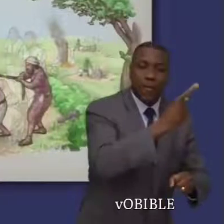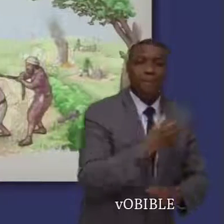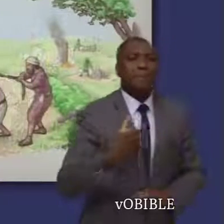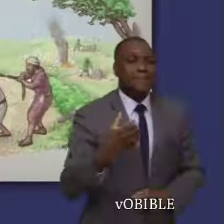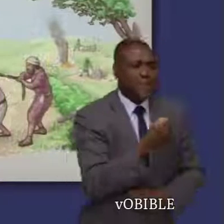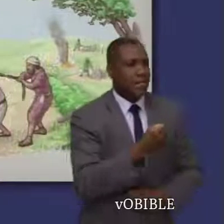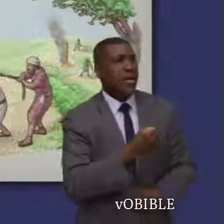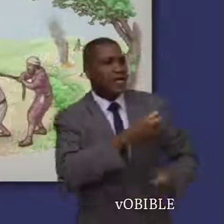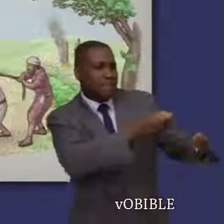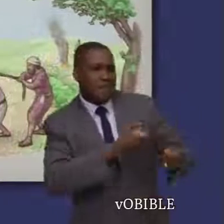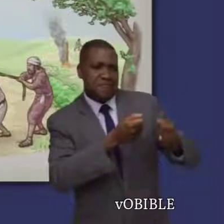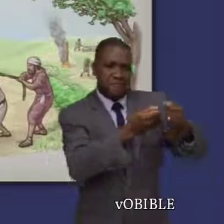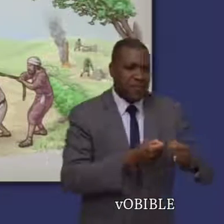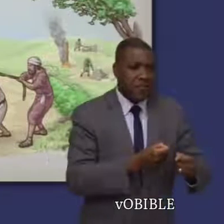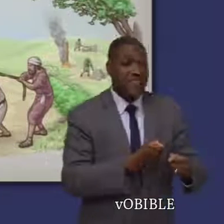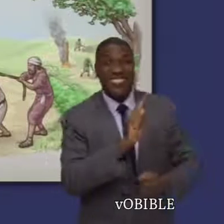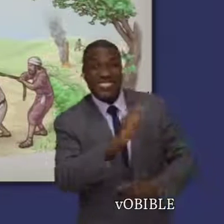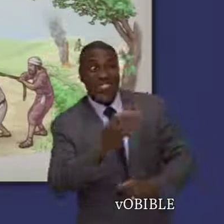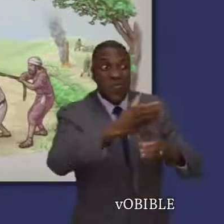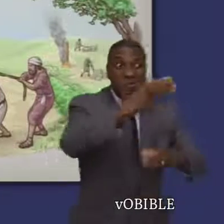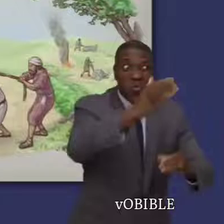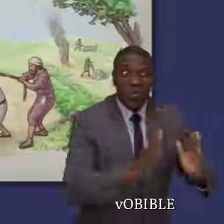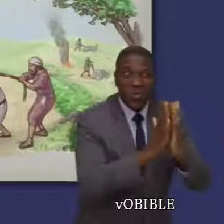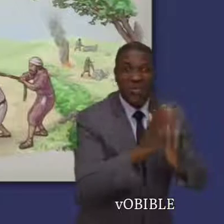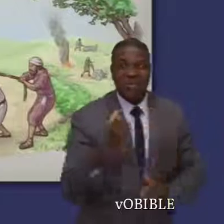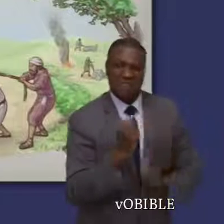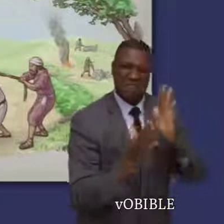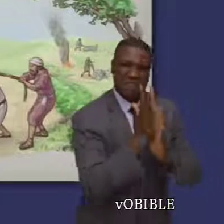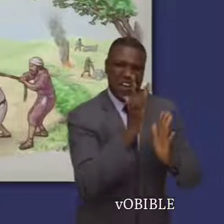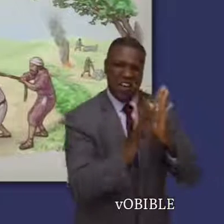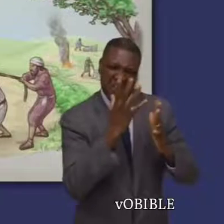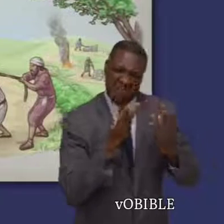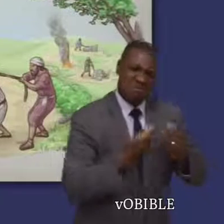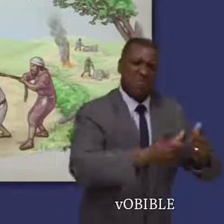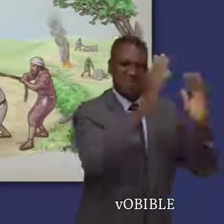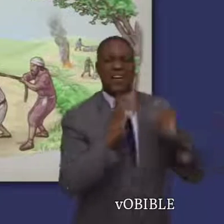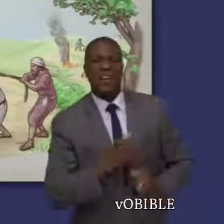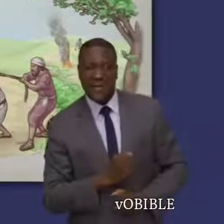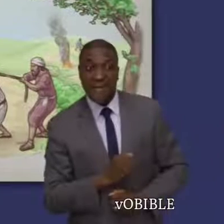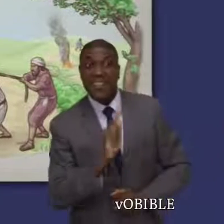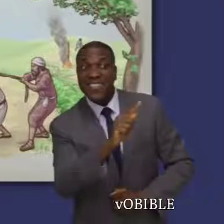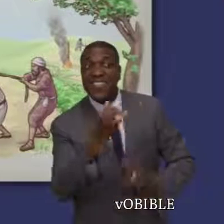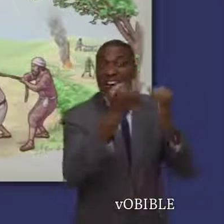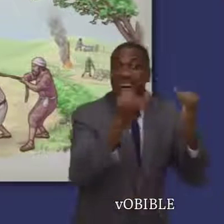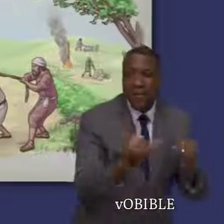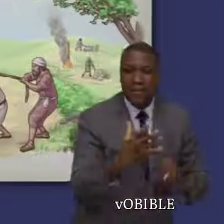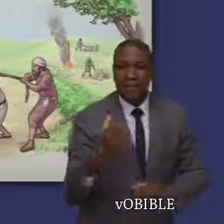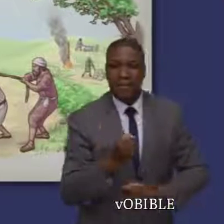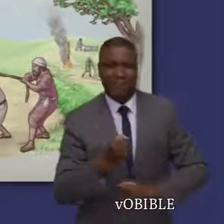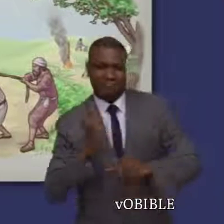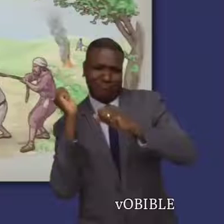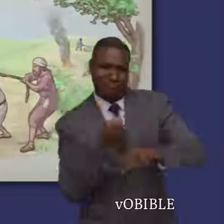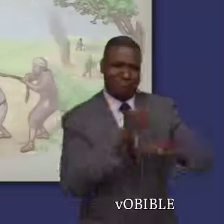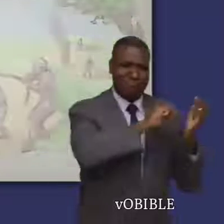the altars to false gods, to shatter the sacred pillars, to burn the sacred poles, and to cut down the graven